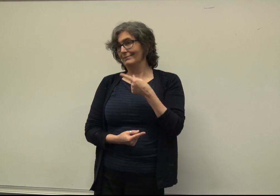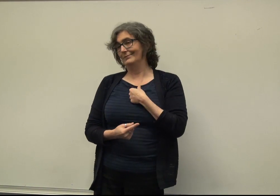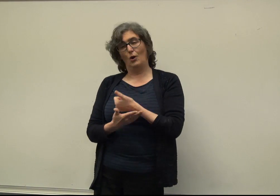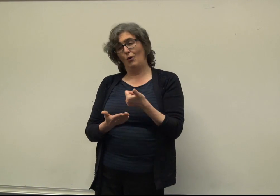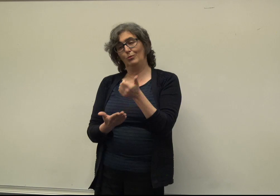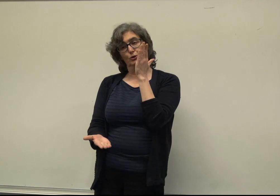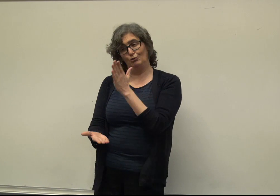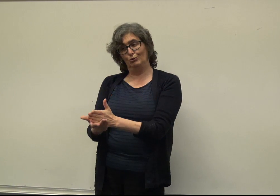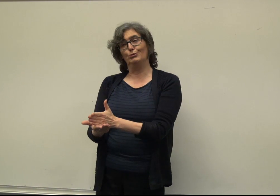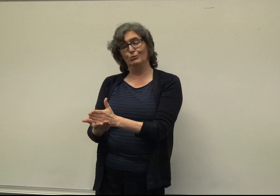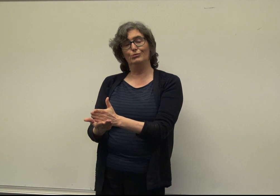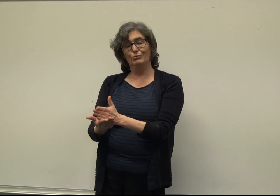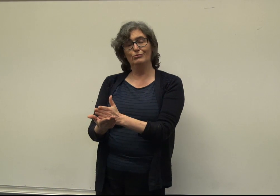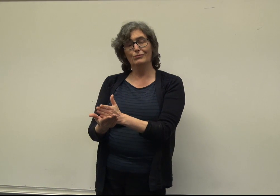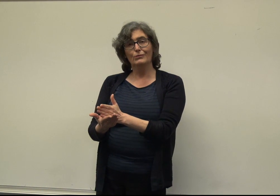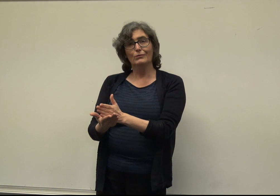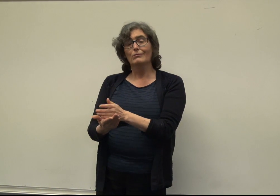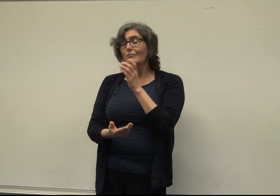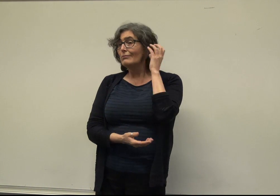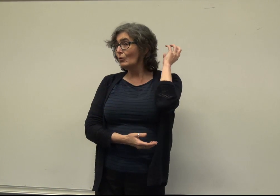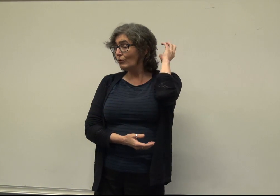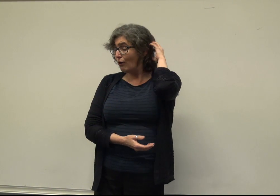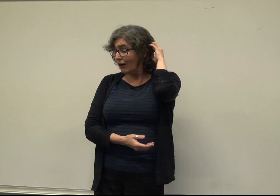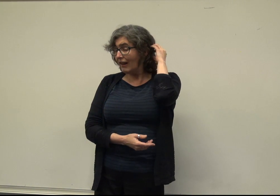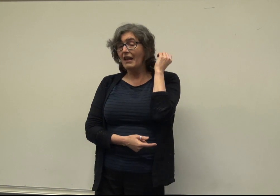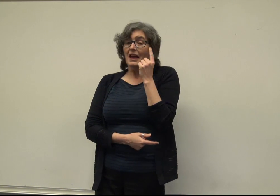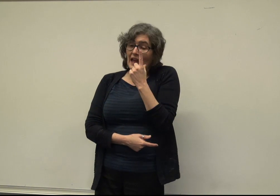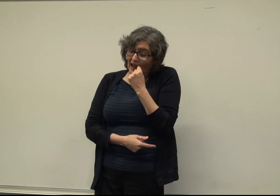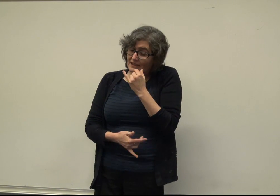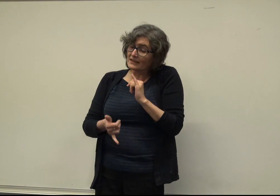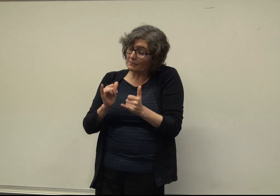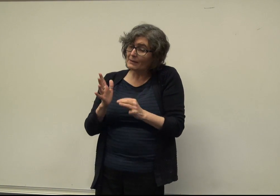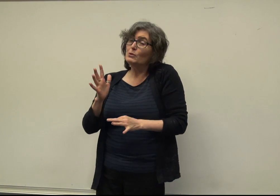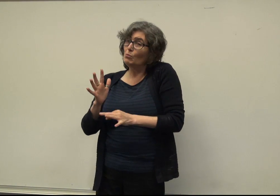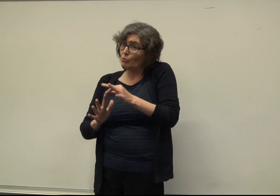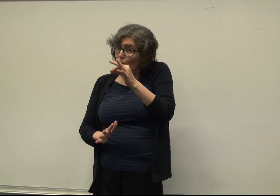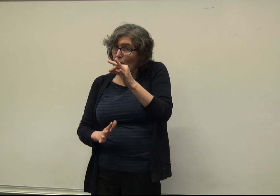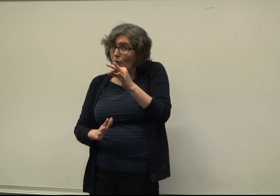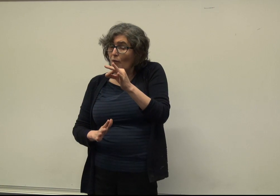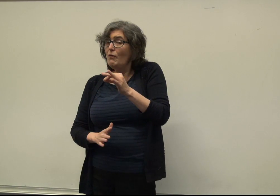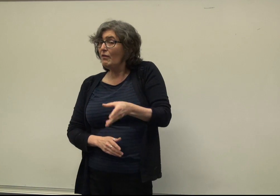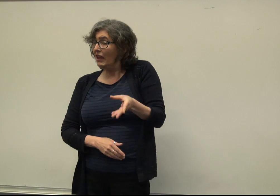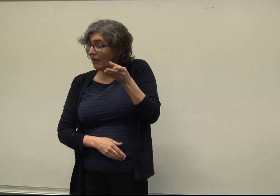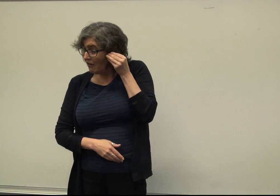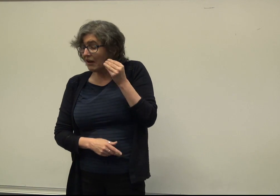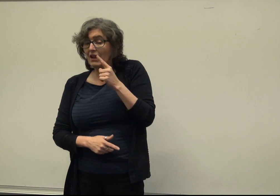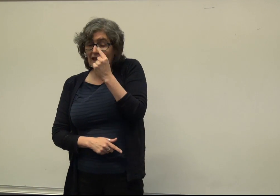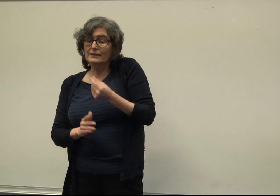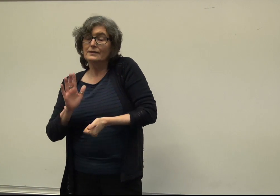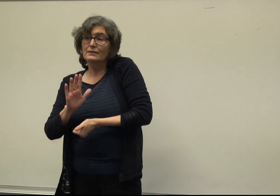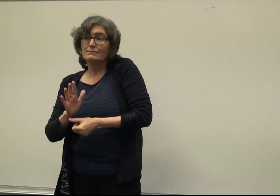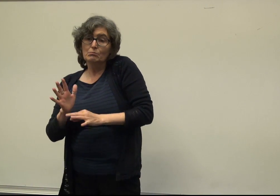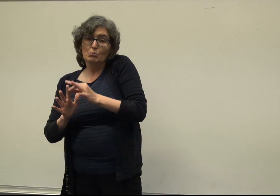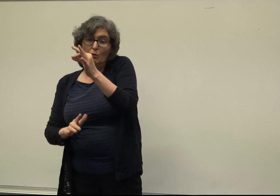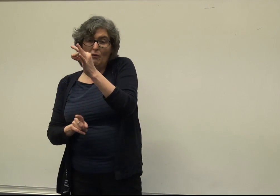they're not a cure. And so often a cochlear implant